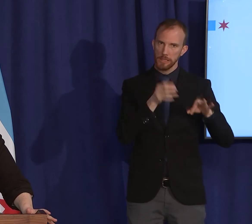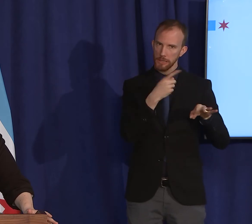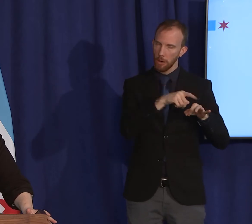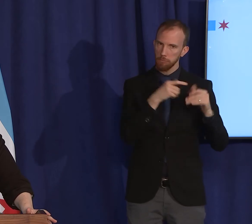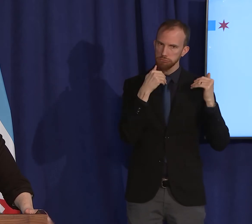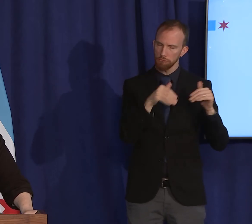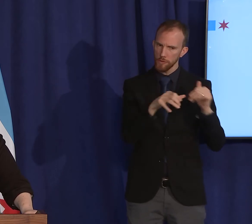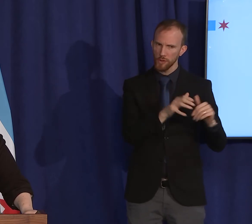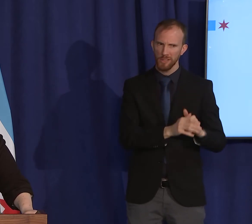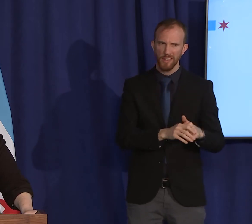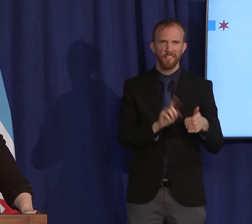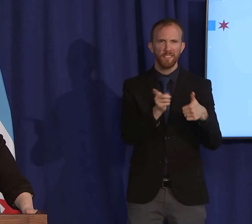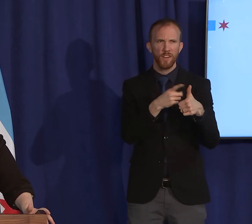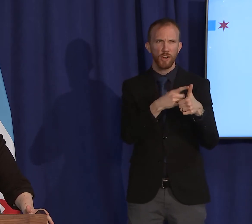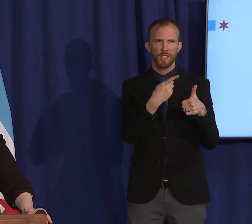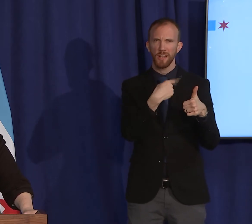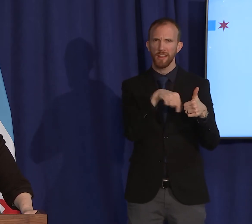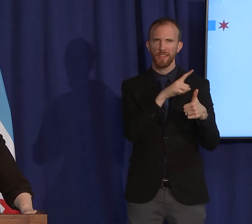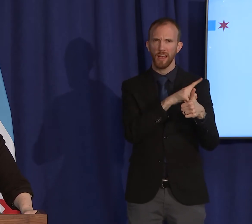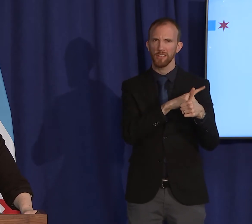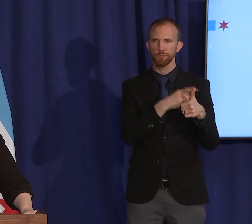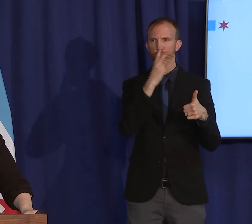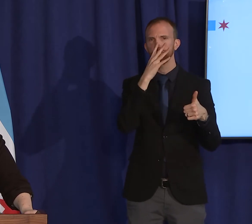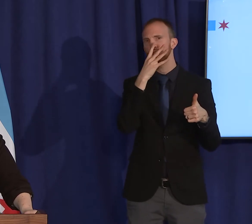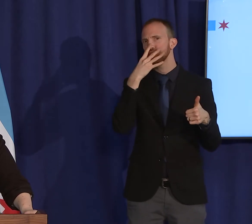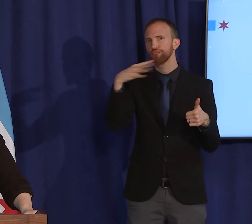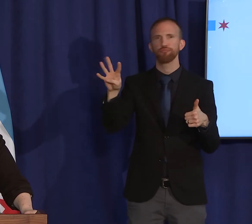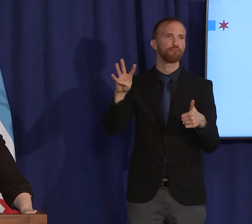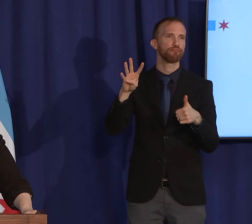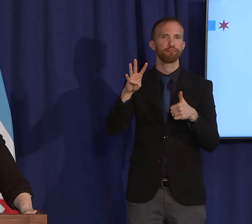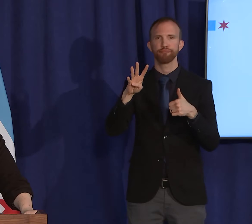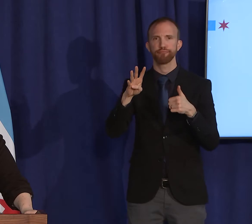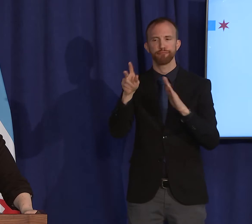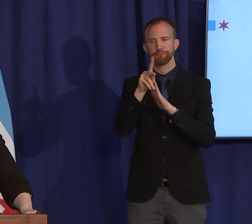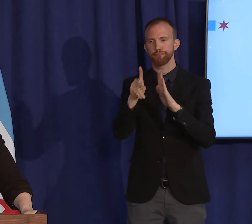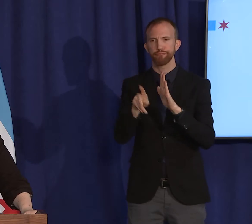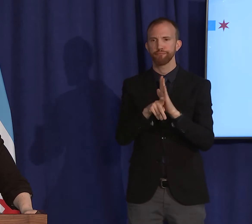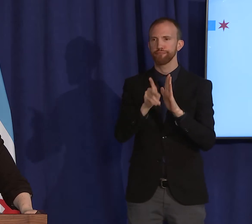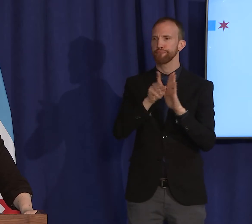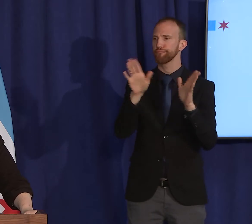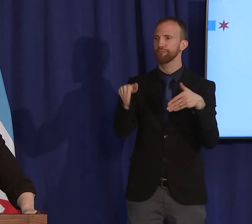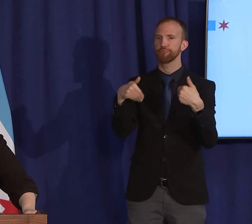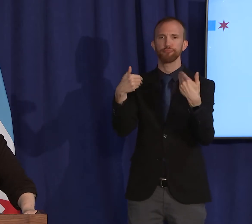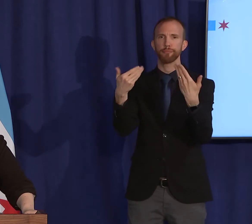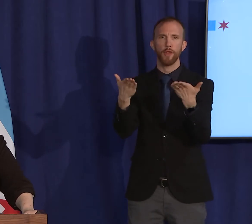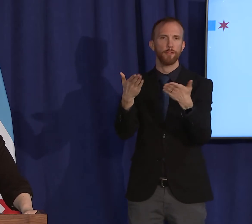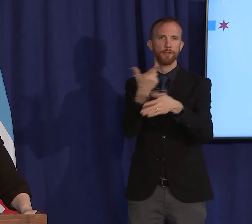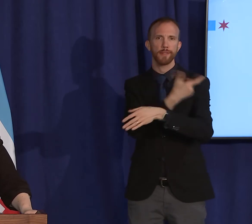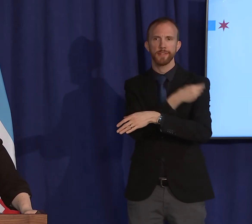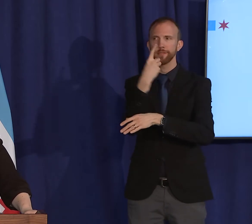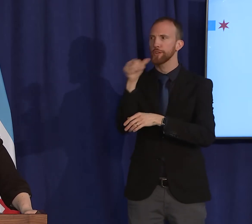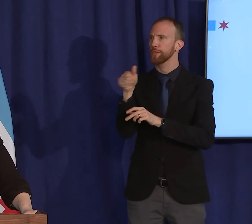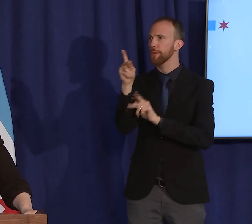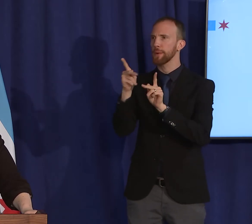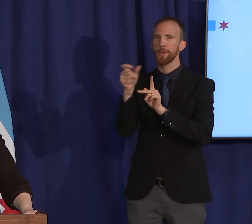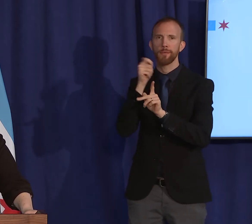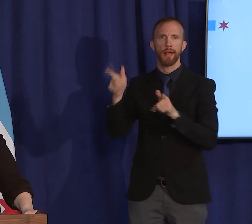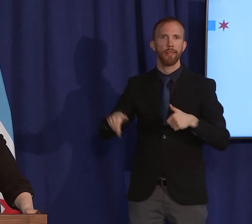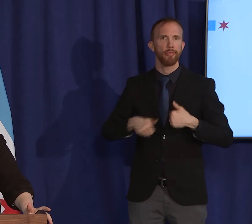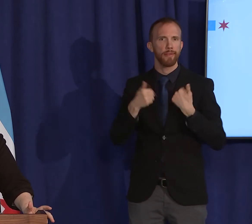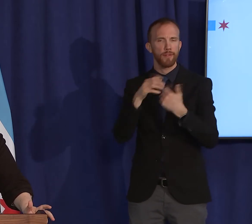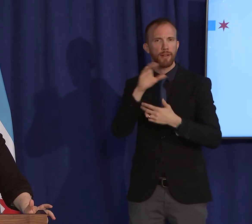they completely went against guidance and gave vaccine to people who were not yet eligible in Chicago. And secondly, they